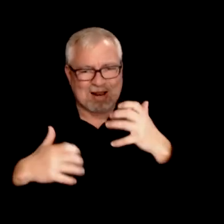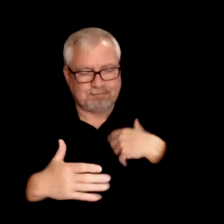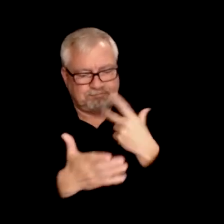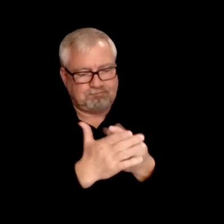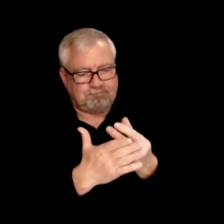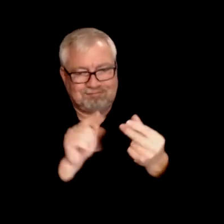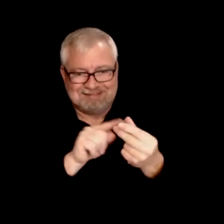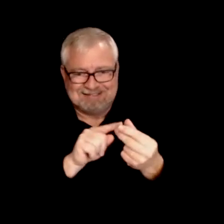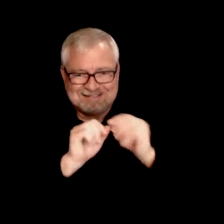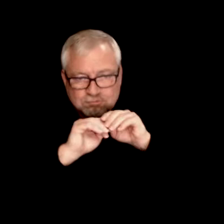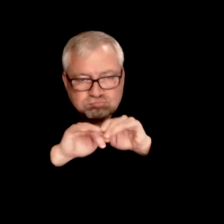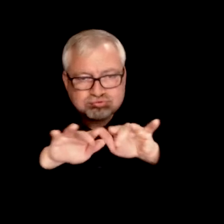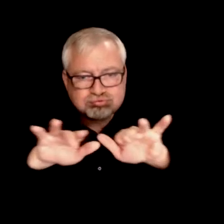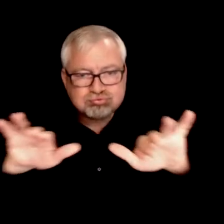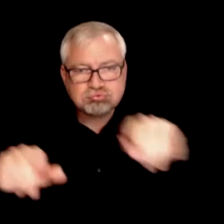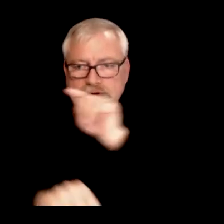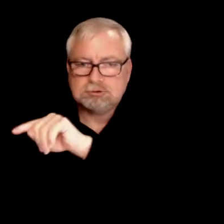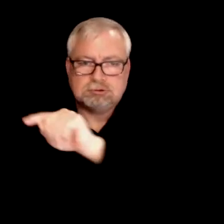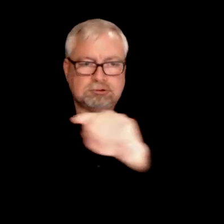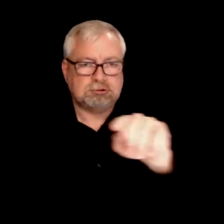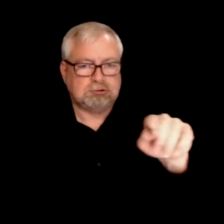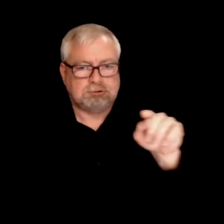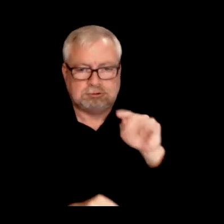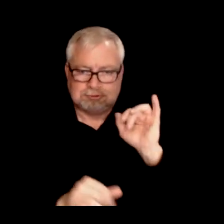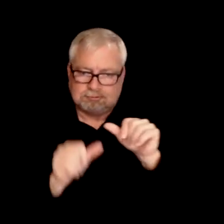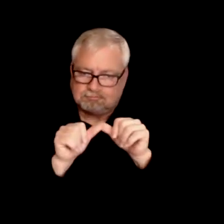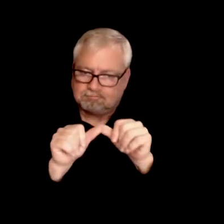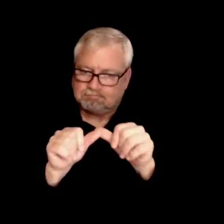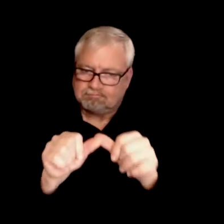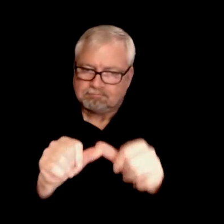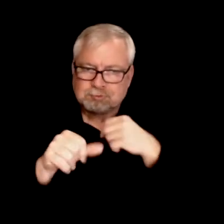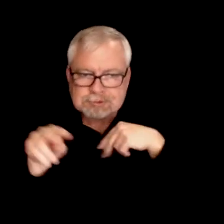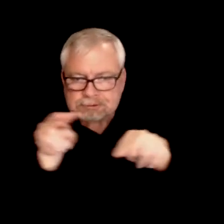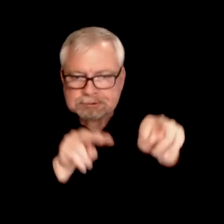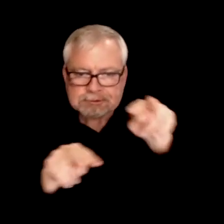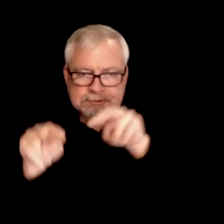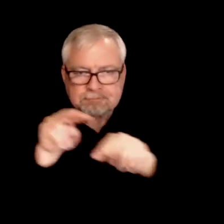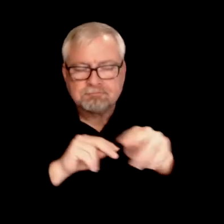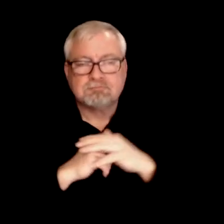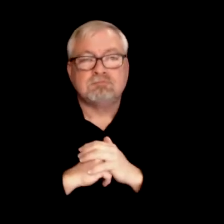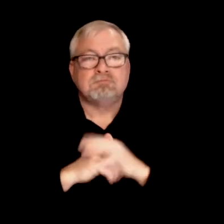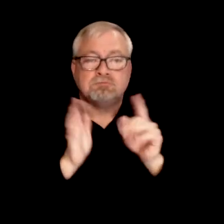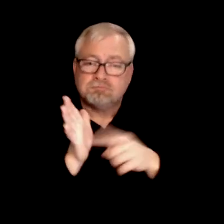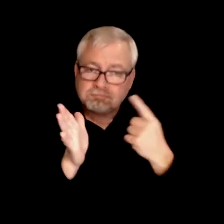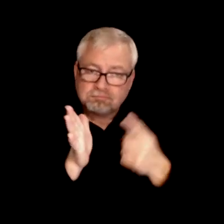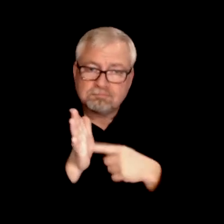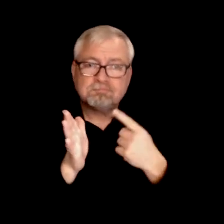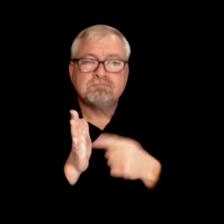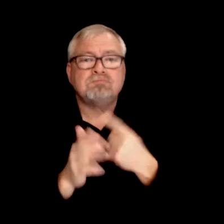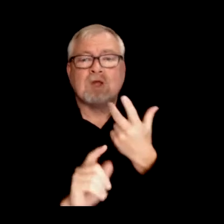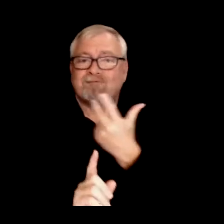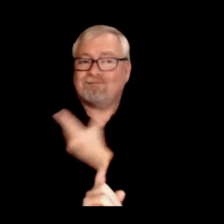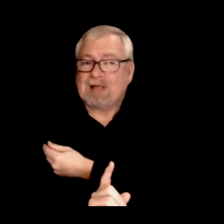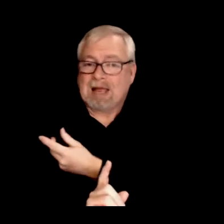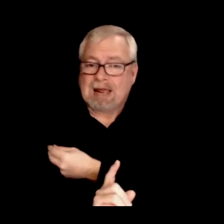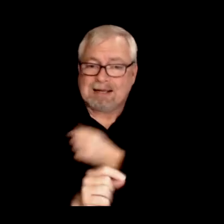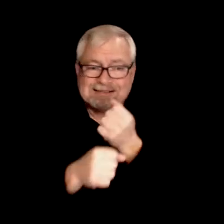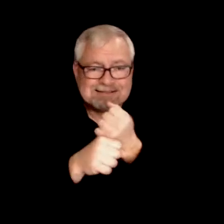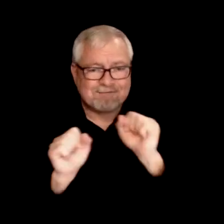situation. And then we've talked a lot about vaccine safety and how these